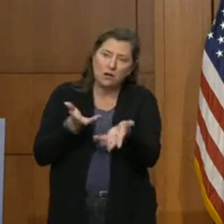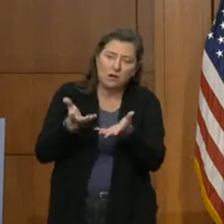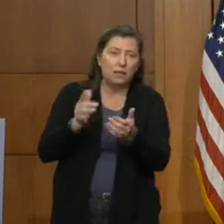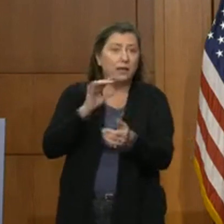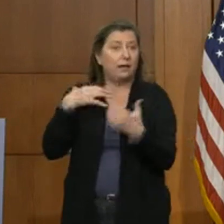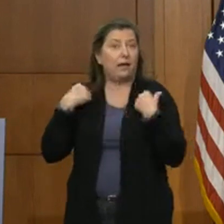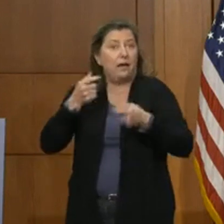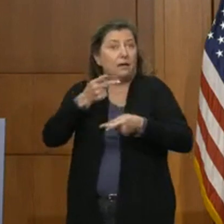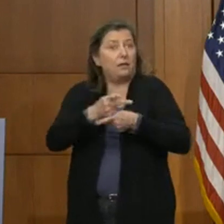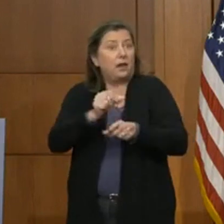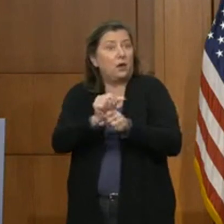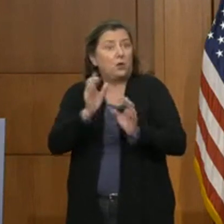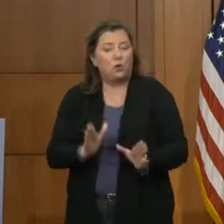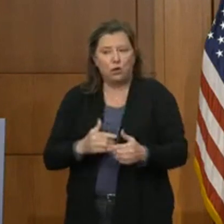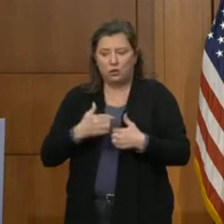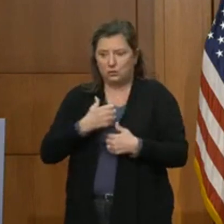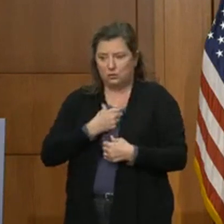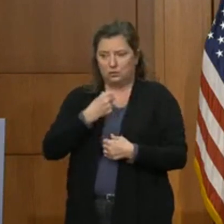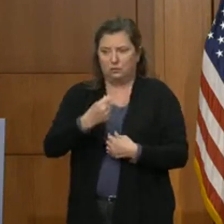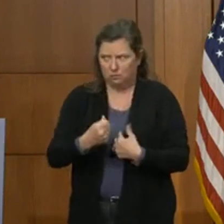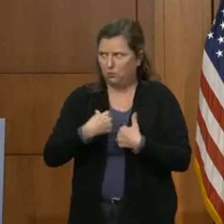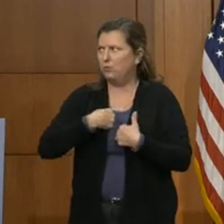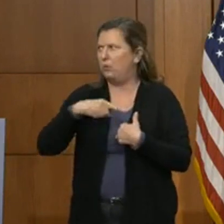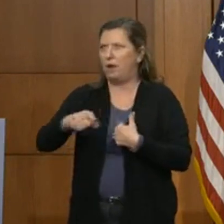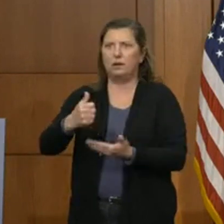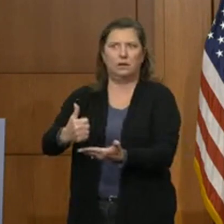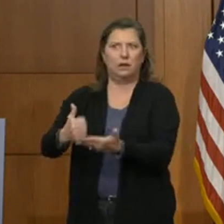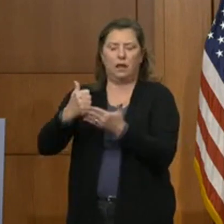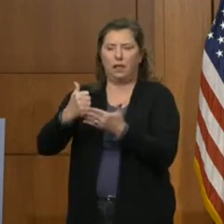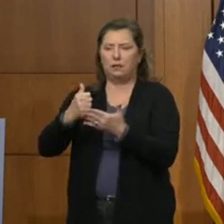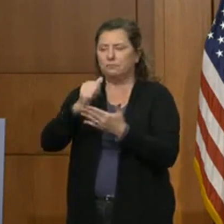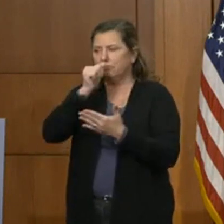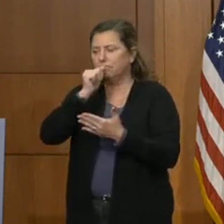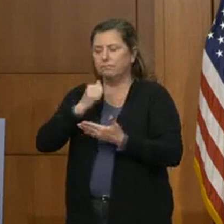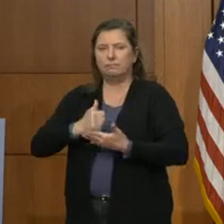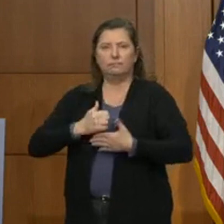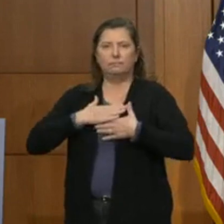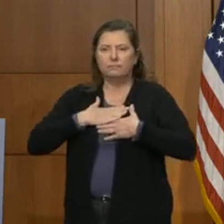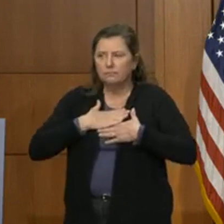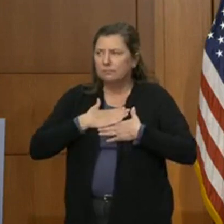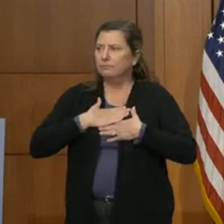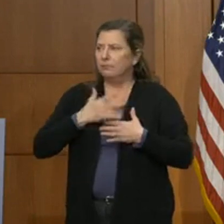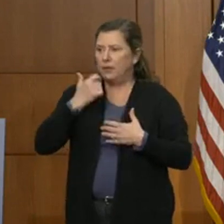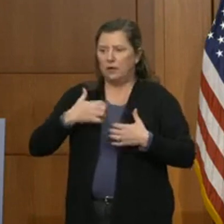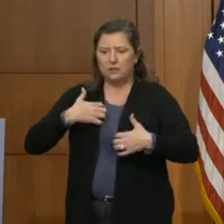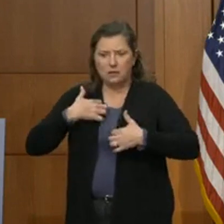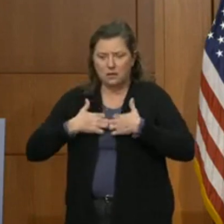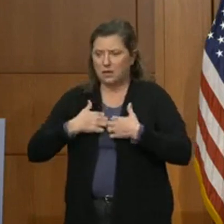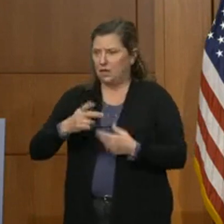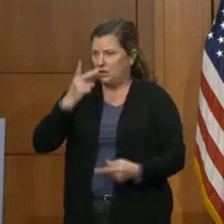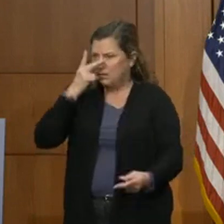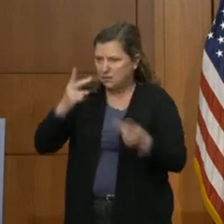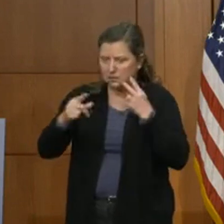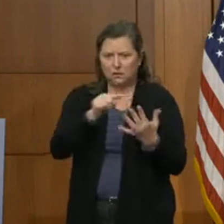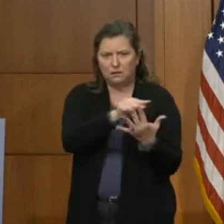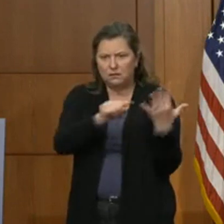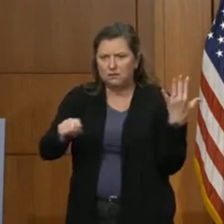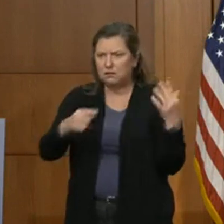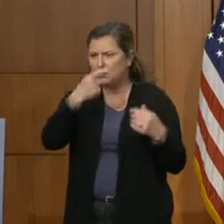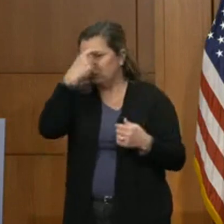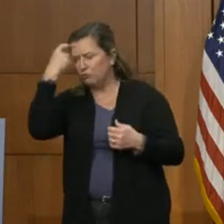workers, may find themselves in need of help to cope with the emotional toll of being constantly exposed to